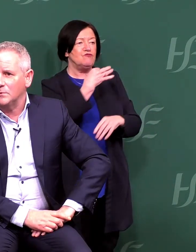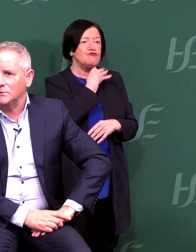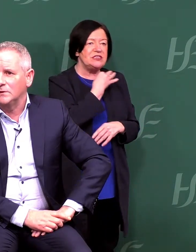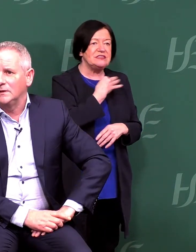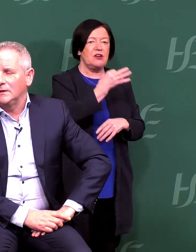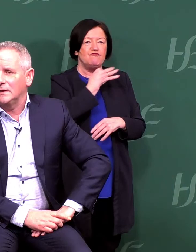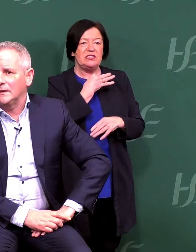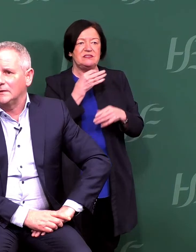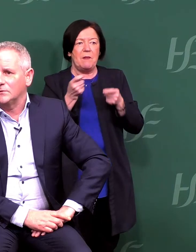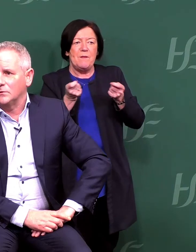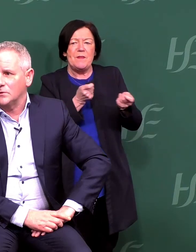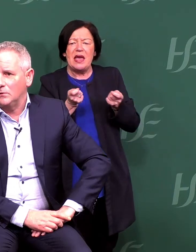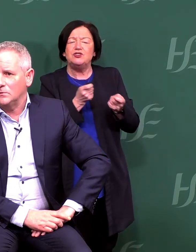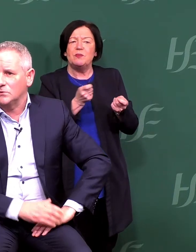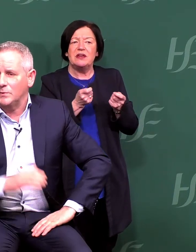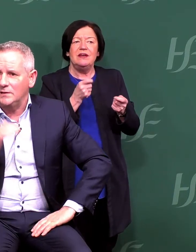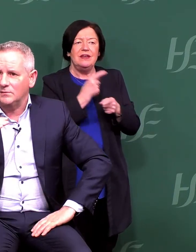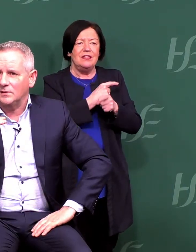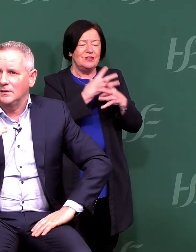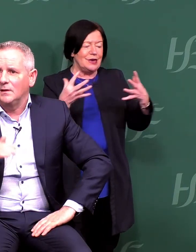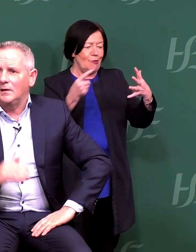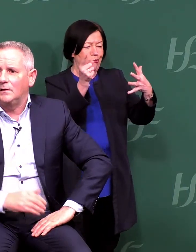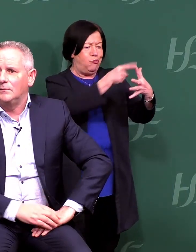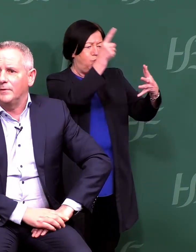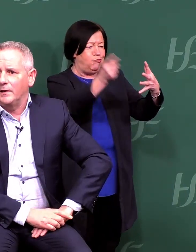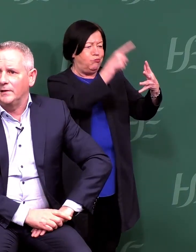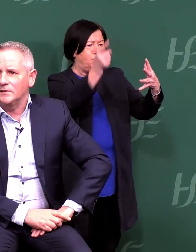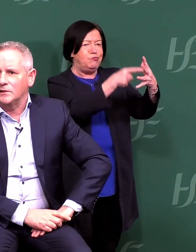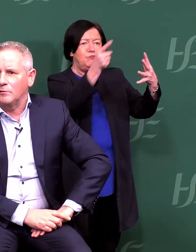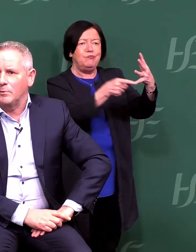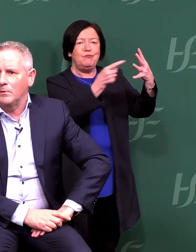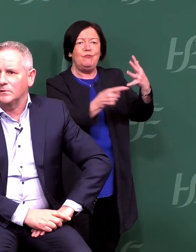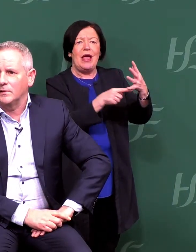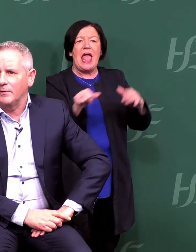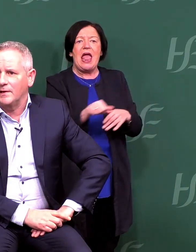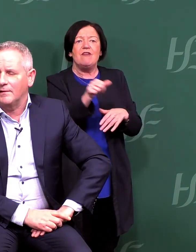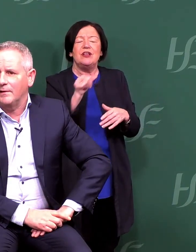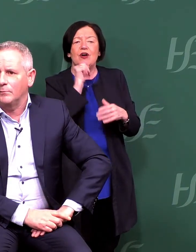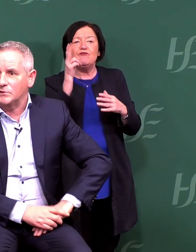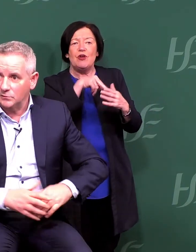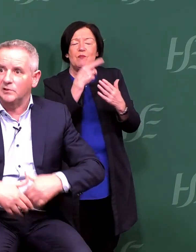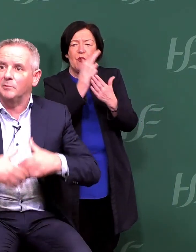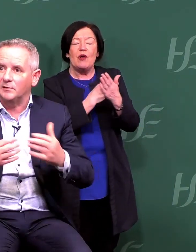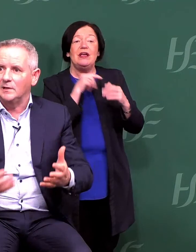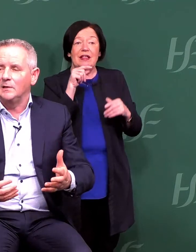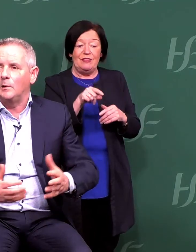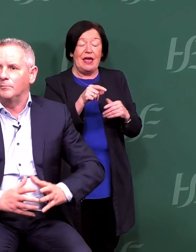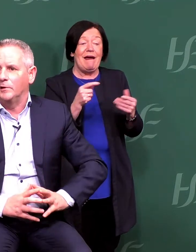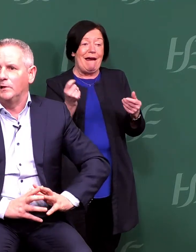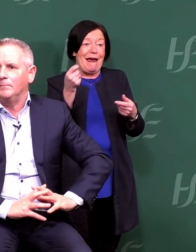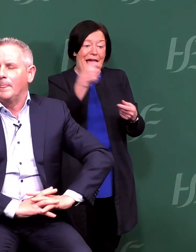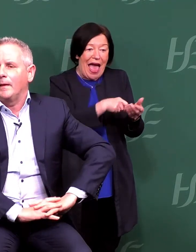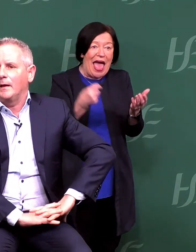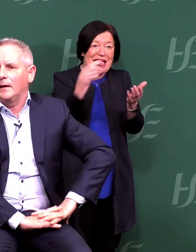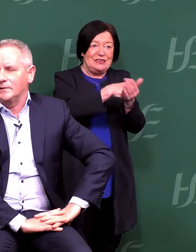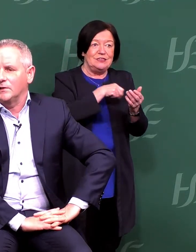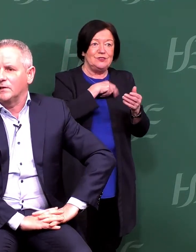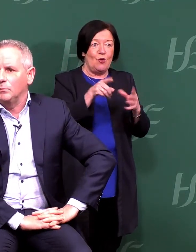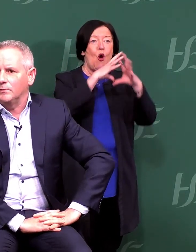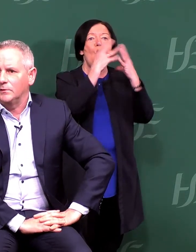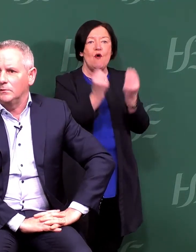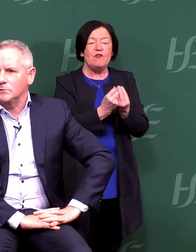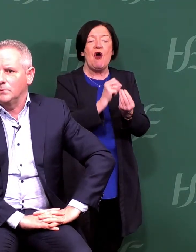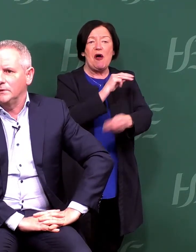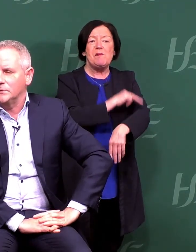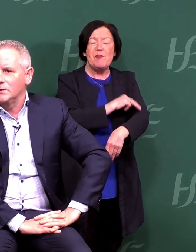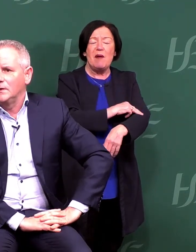risk management. So there's a whole suite of areas in the report that are very clear, which contribute overall. And certainly